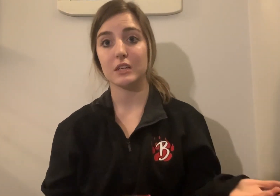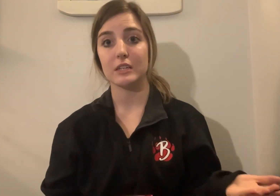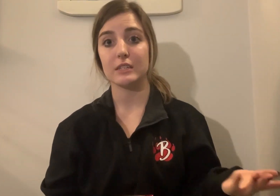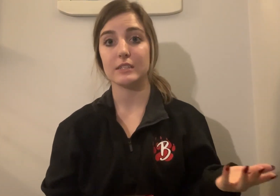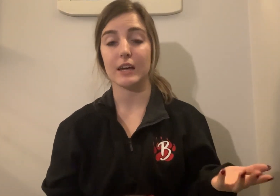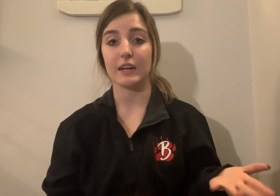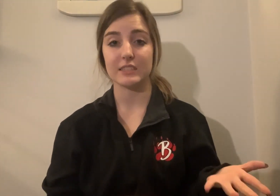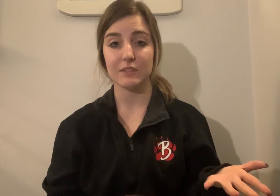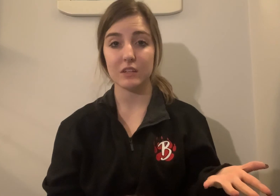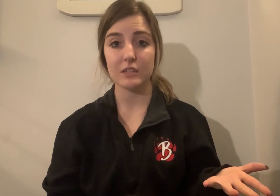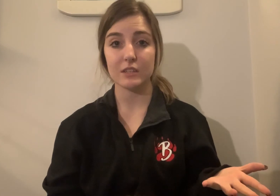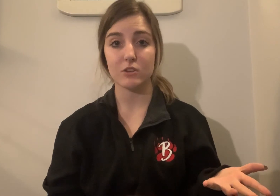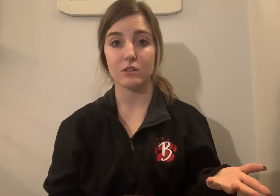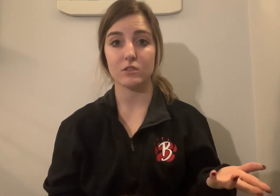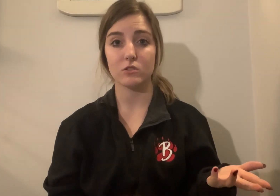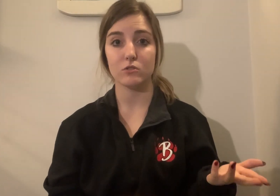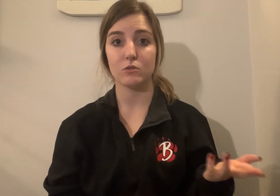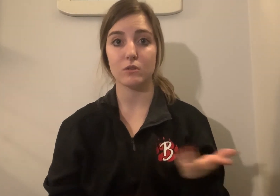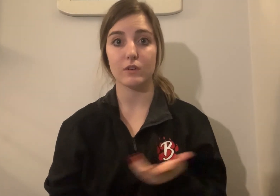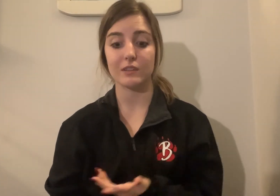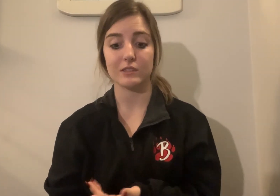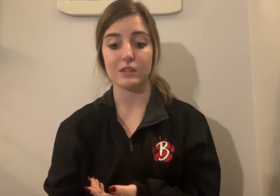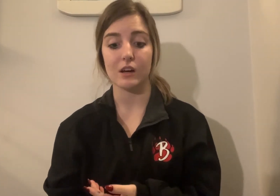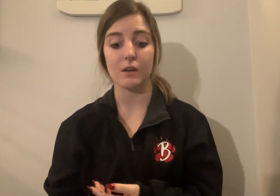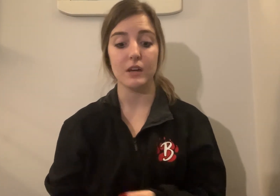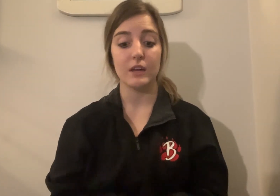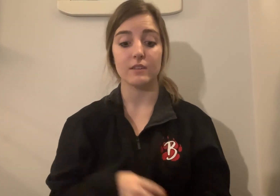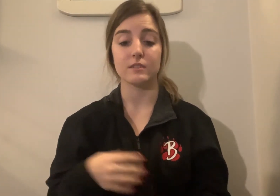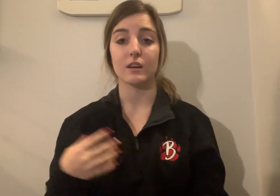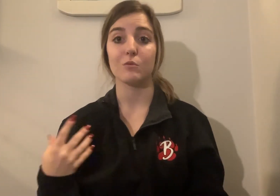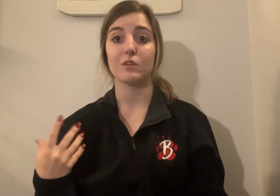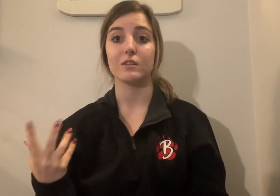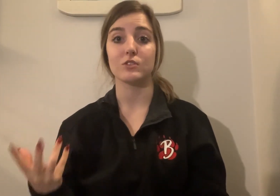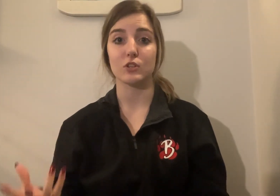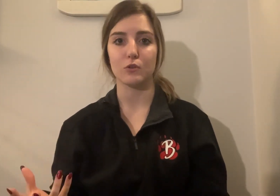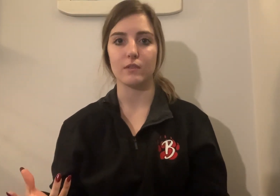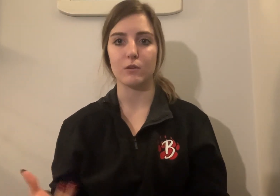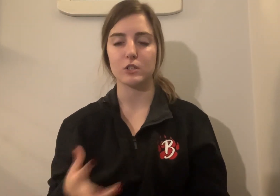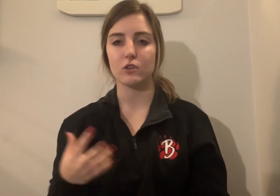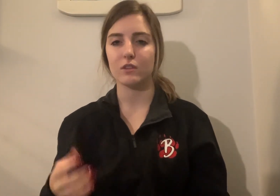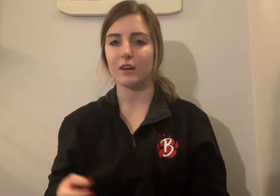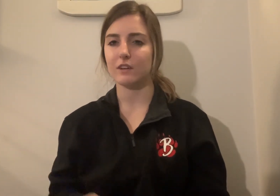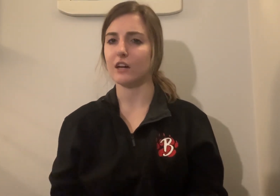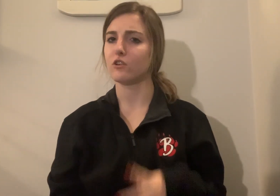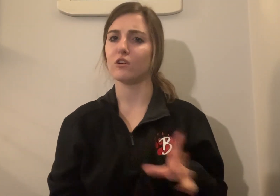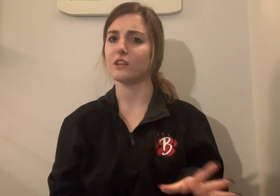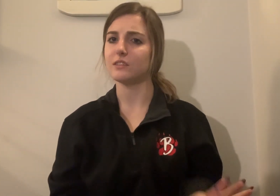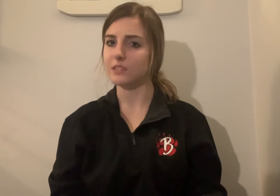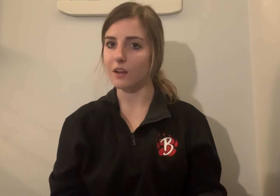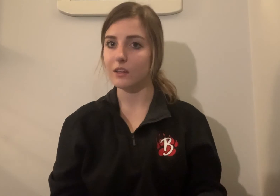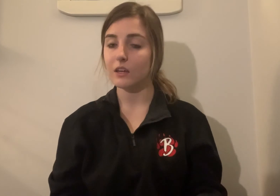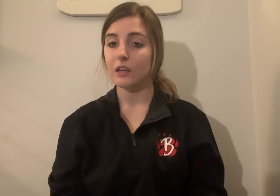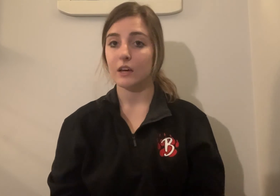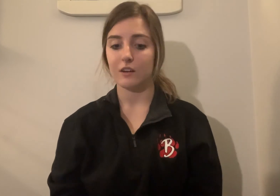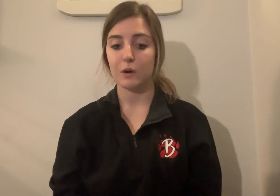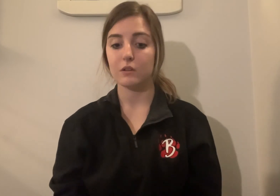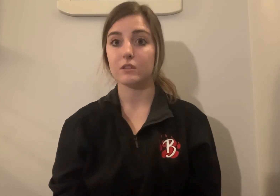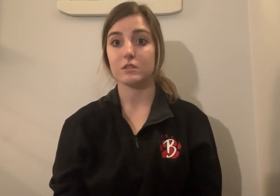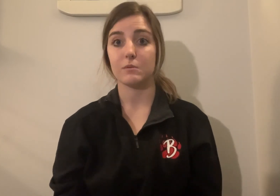is activities that you can do around this time. The second one is clothing, which clothing I've kind of already done. And I've probably done some of the